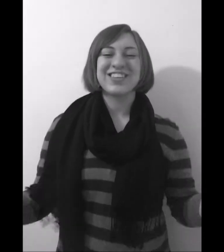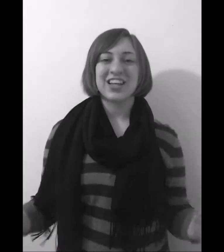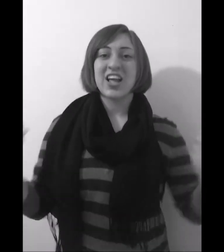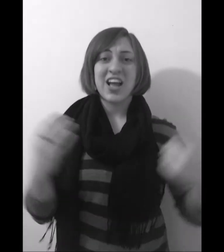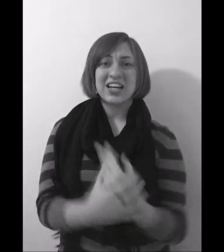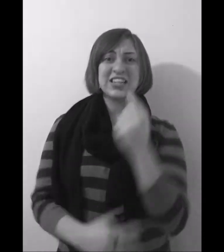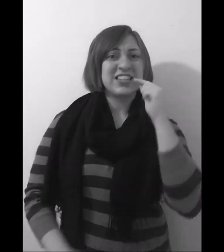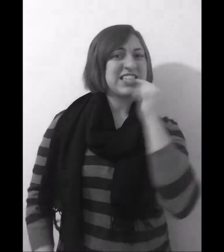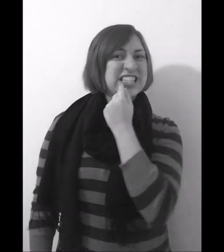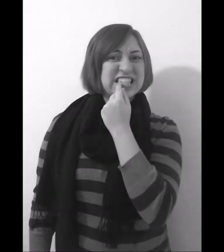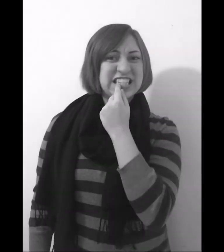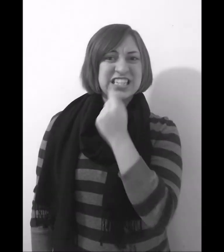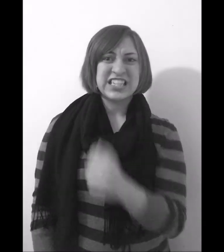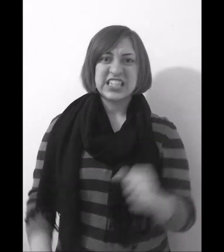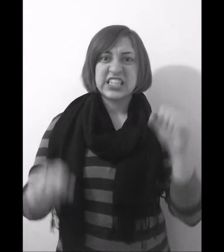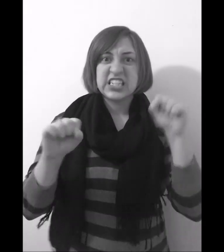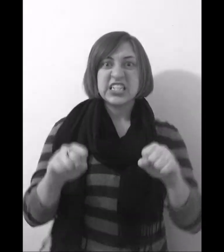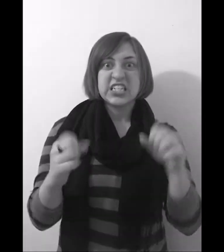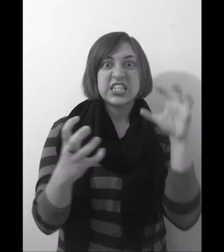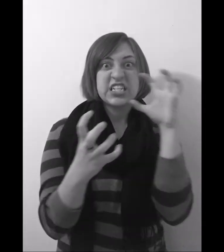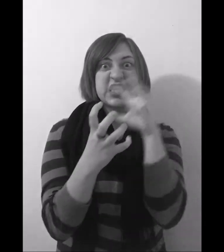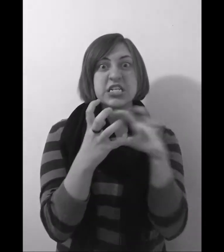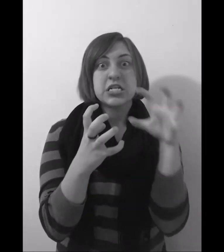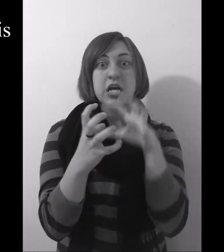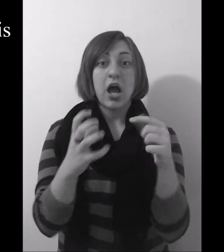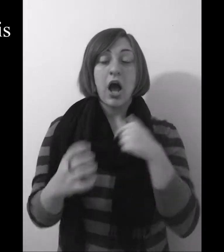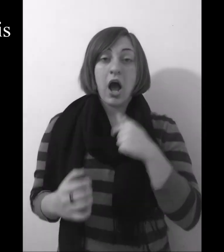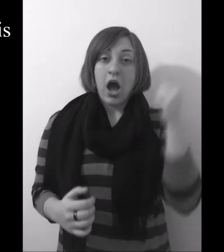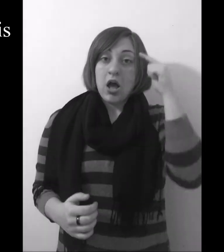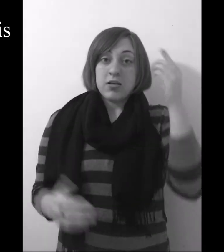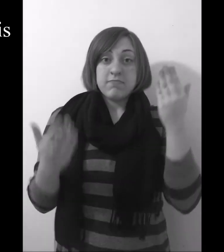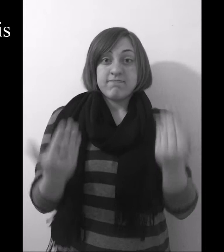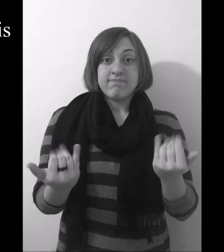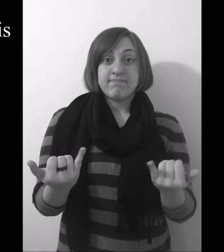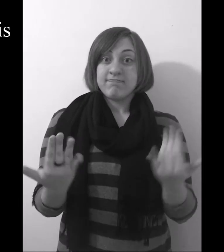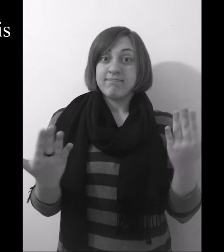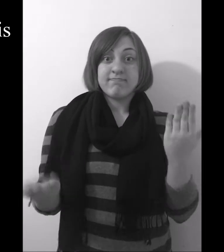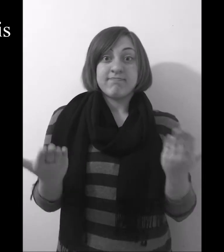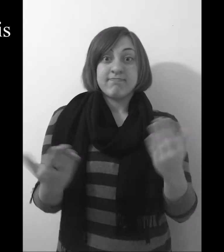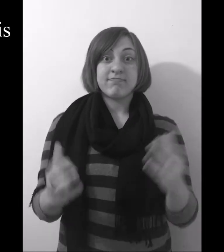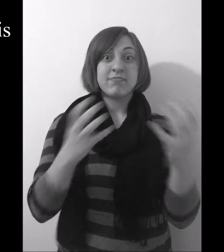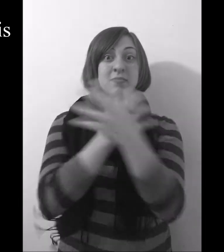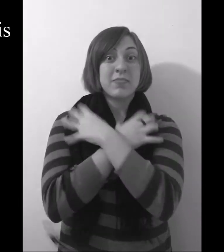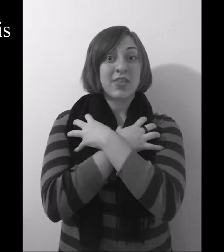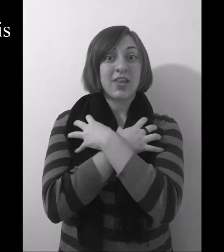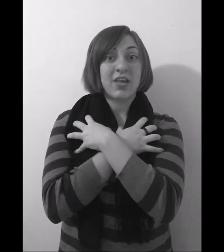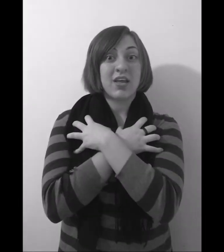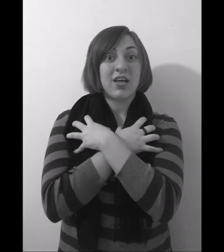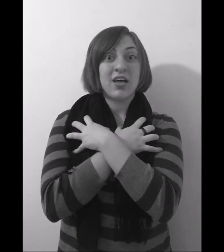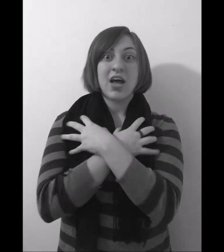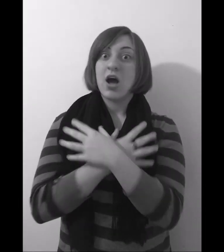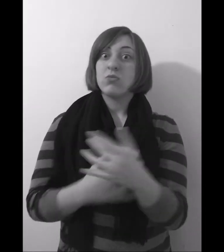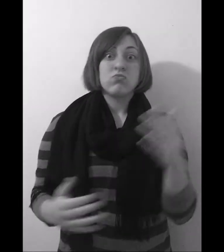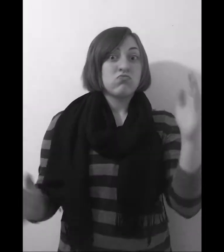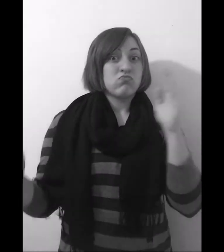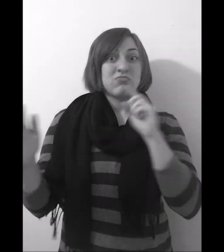It's growing teeth, and it can bite, and I'm convinced that what we have here is a bear. I'm worried sick,